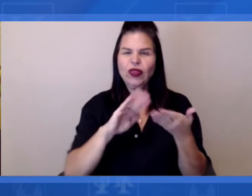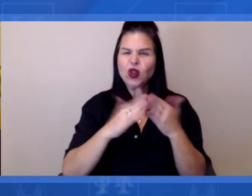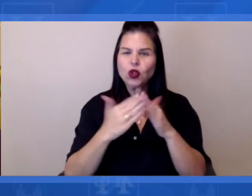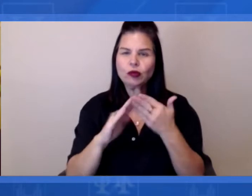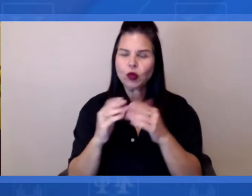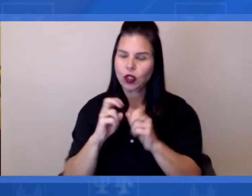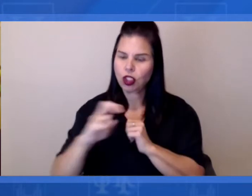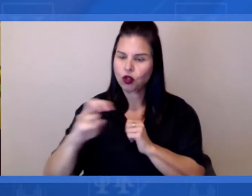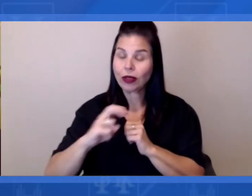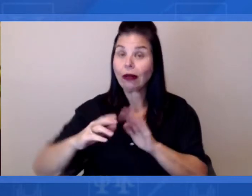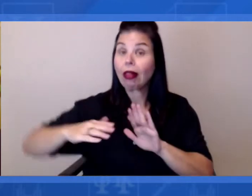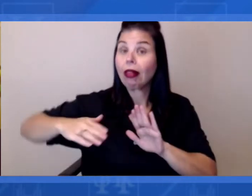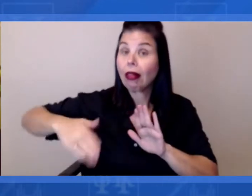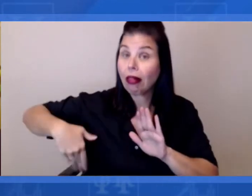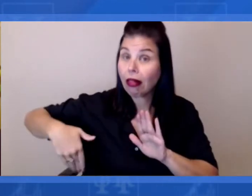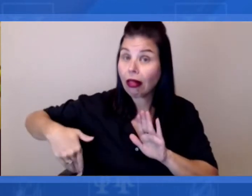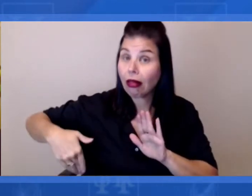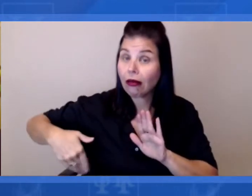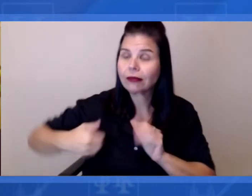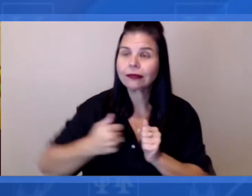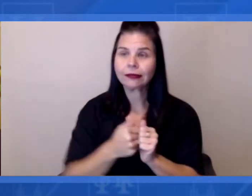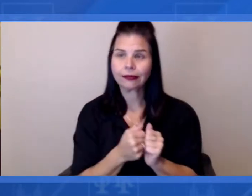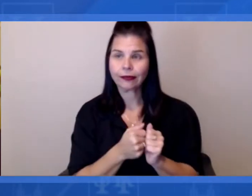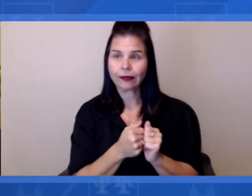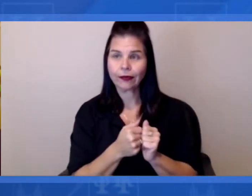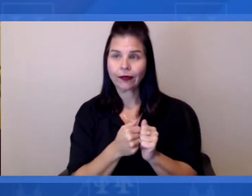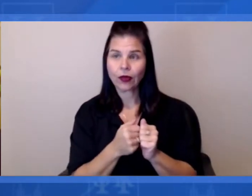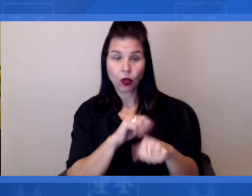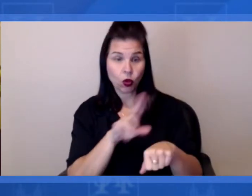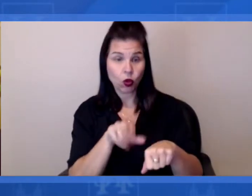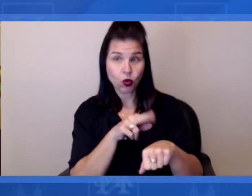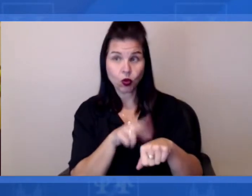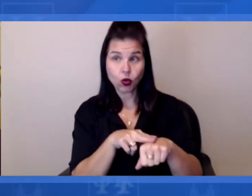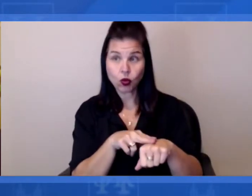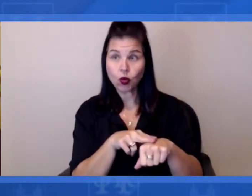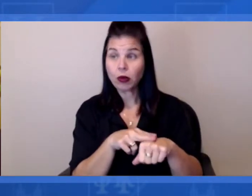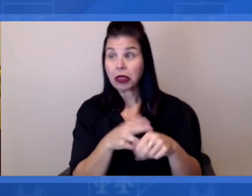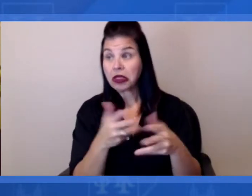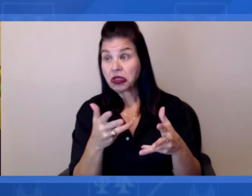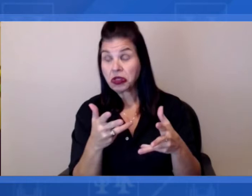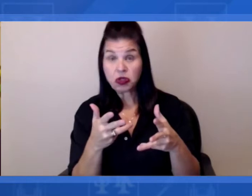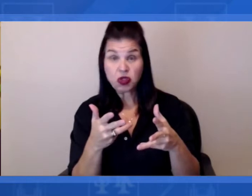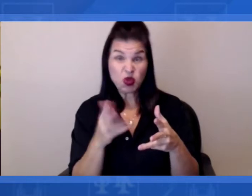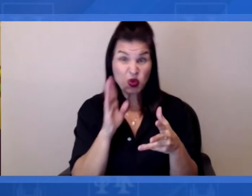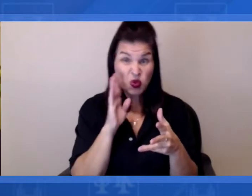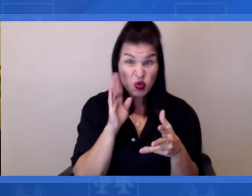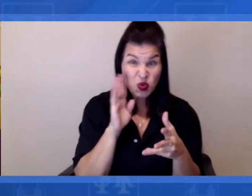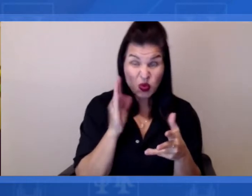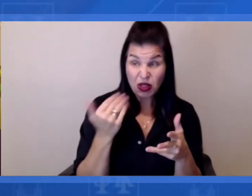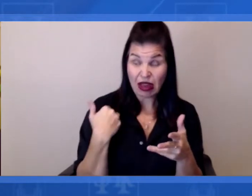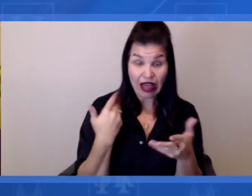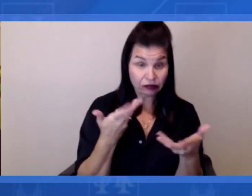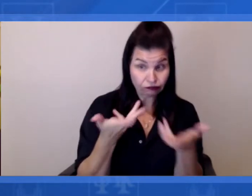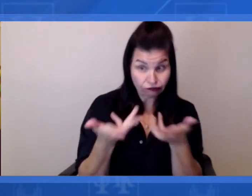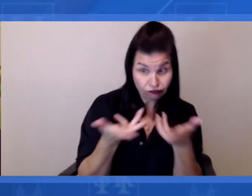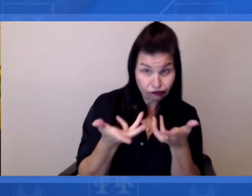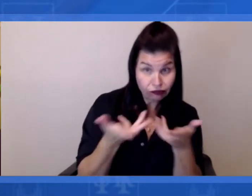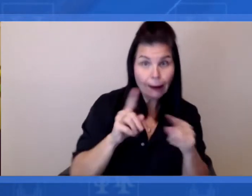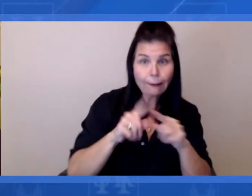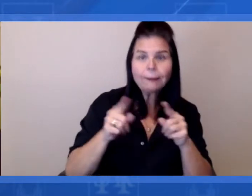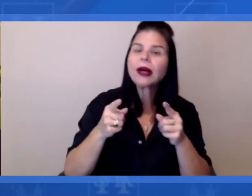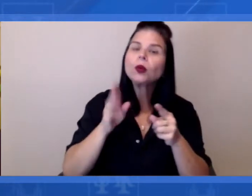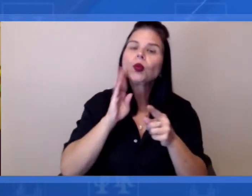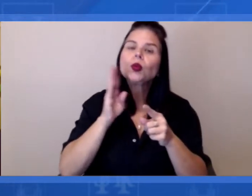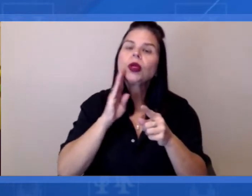yet. We normally don't have oversight on this. However, we are working towards updating